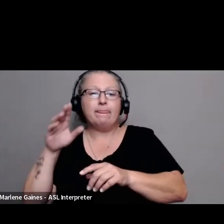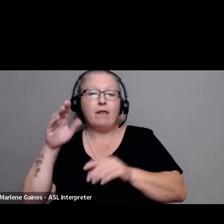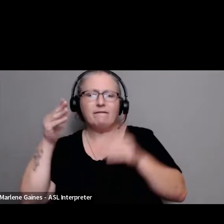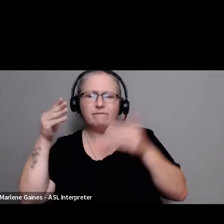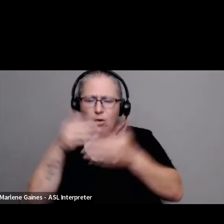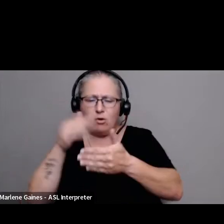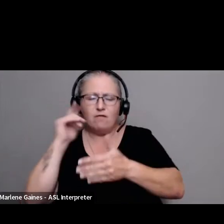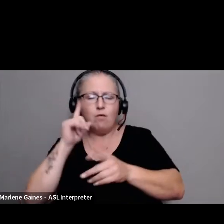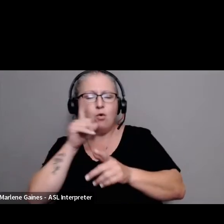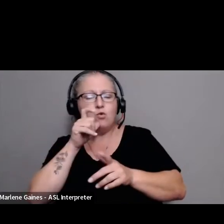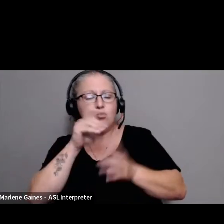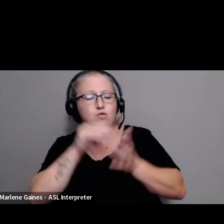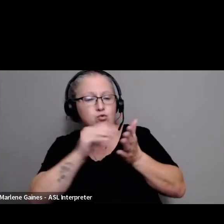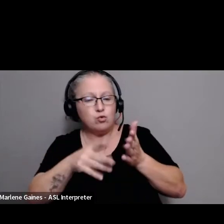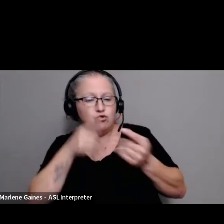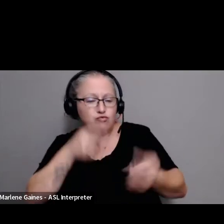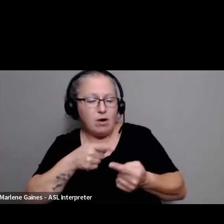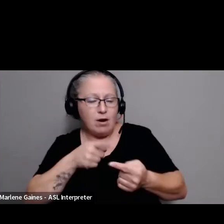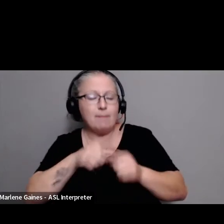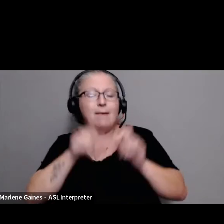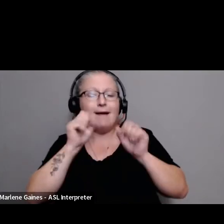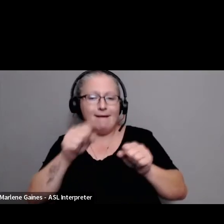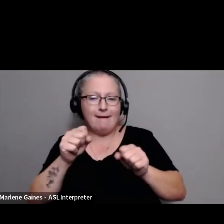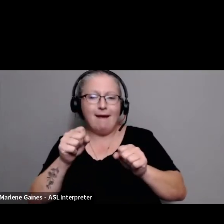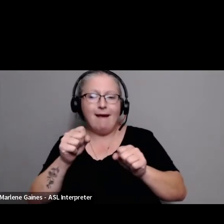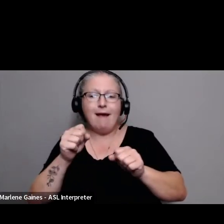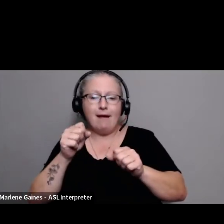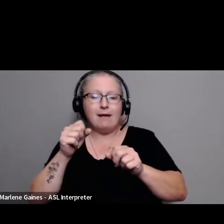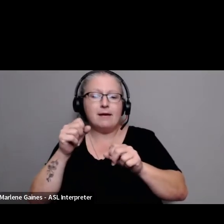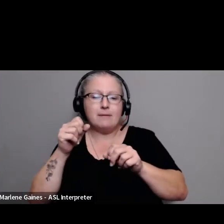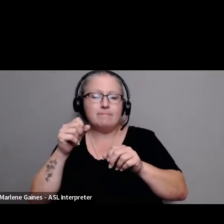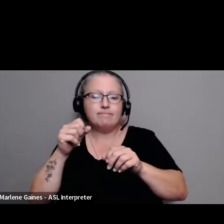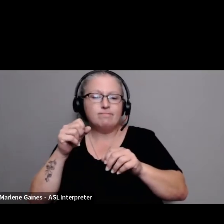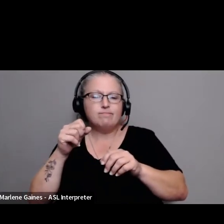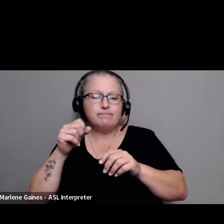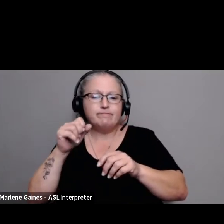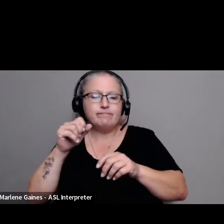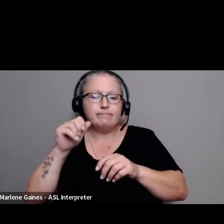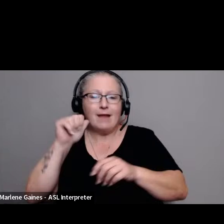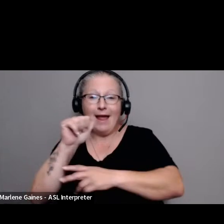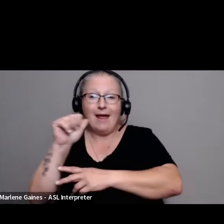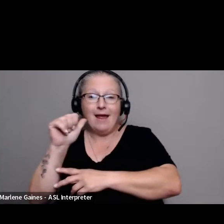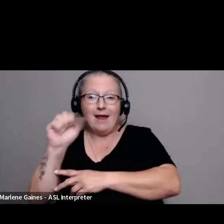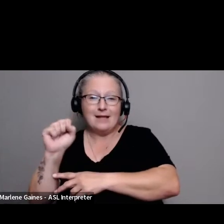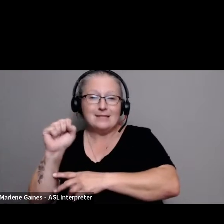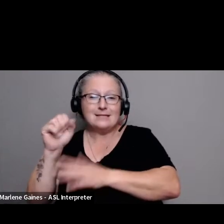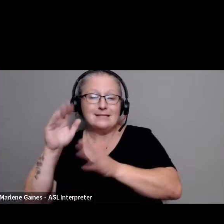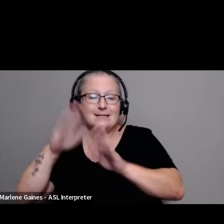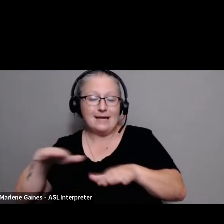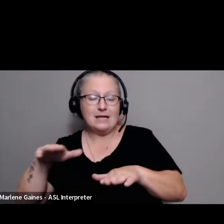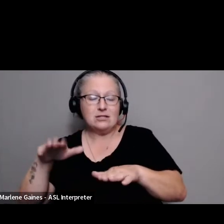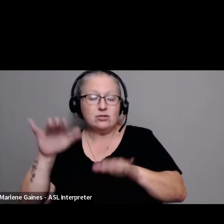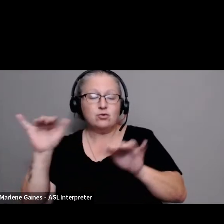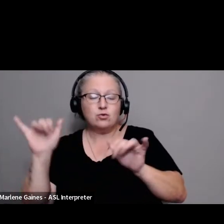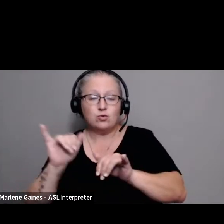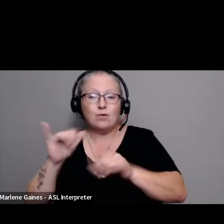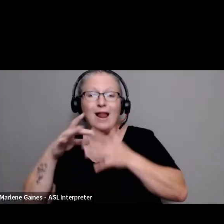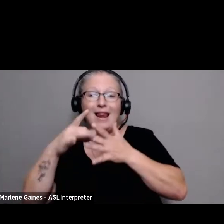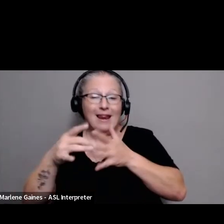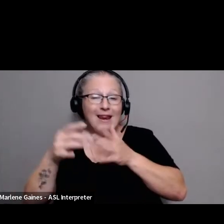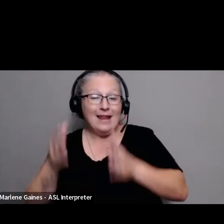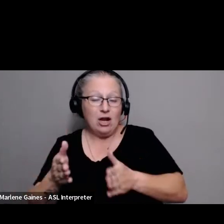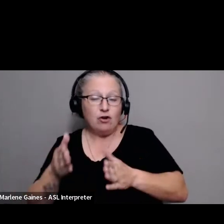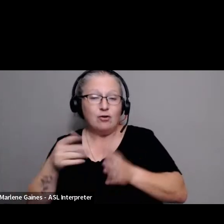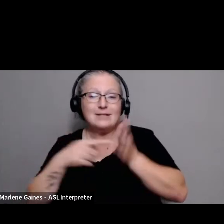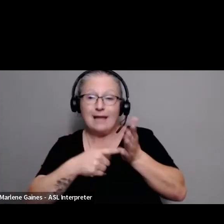struggling students, but she is able to reach the higher end of the AS kids as well. She is a leader by example,